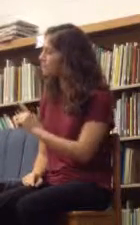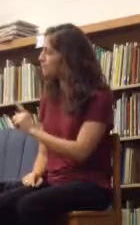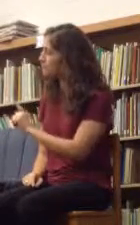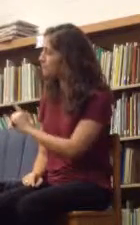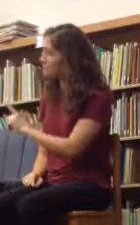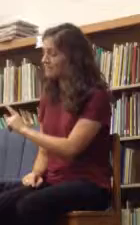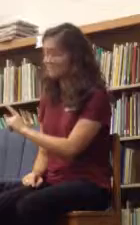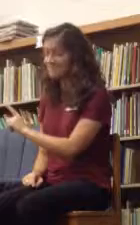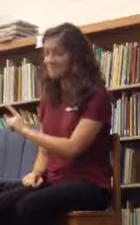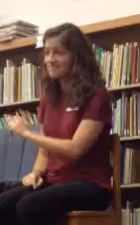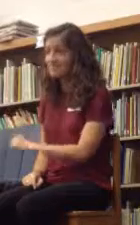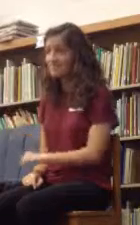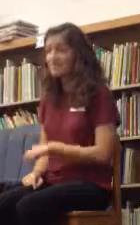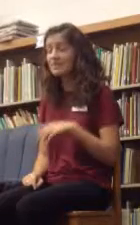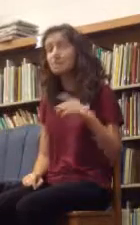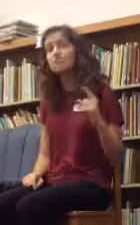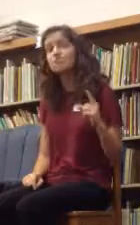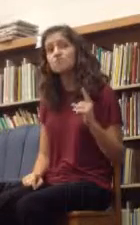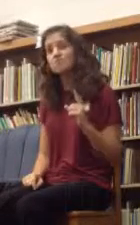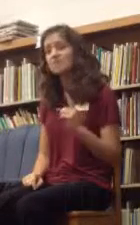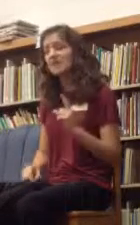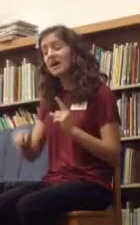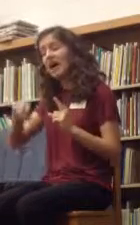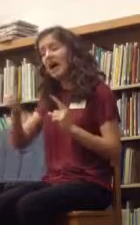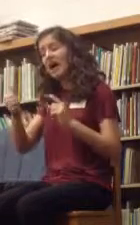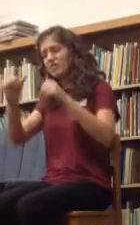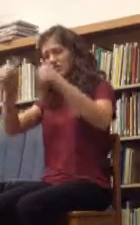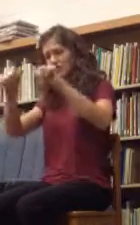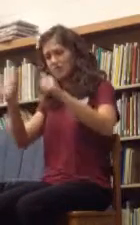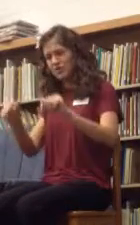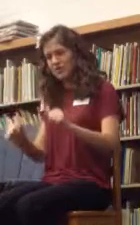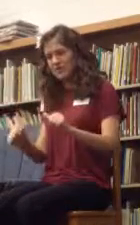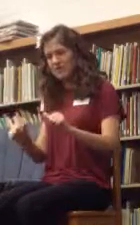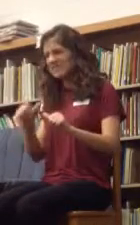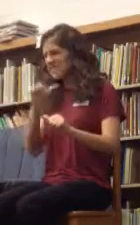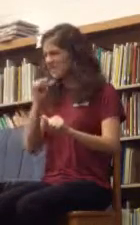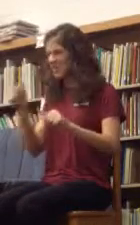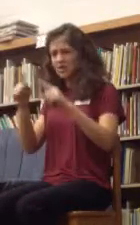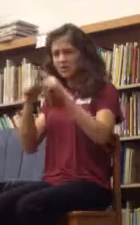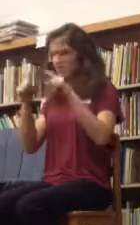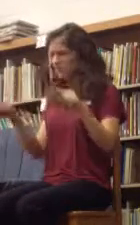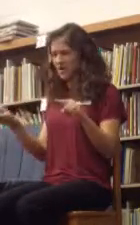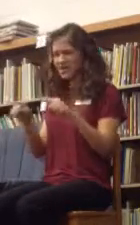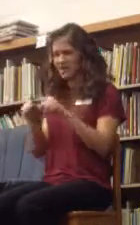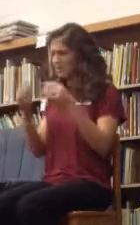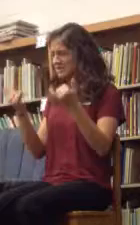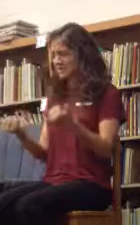He walked past shapes that weren't triangles anymore.